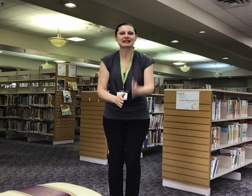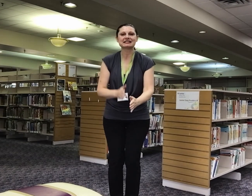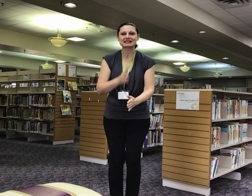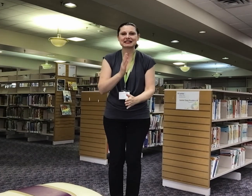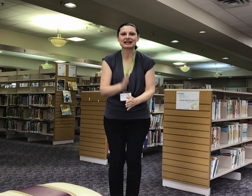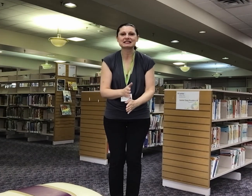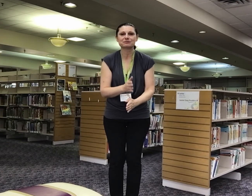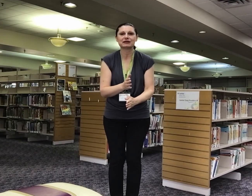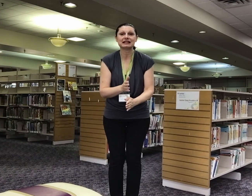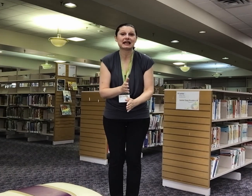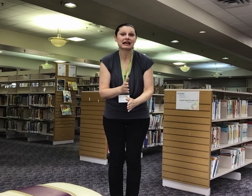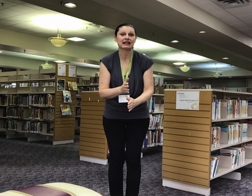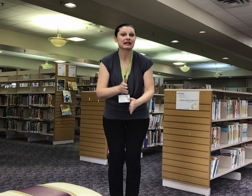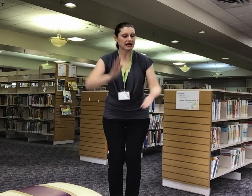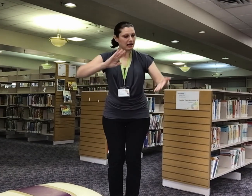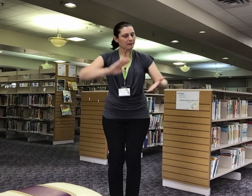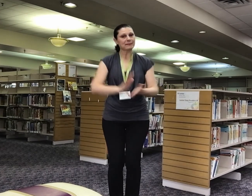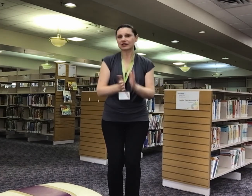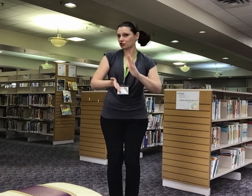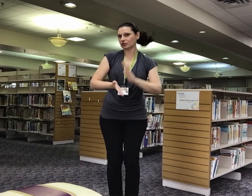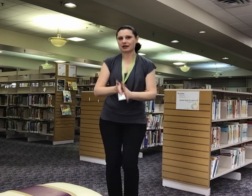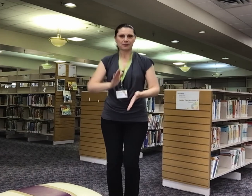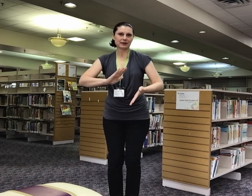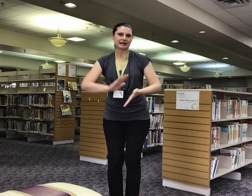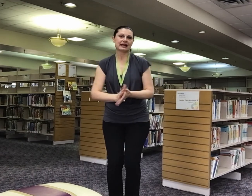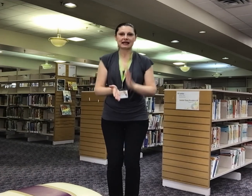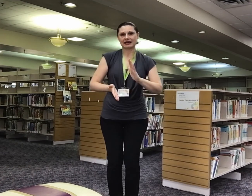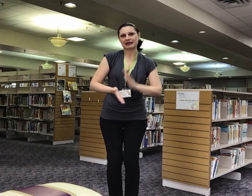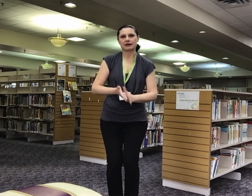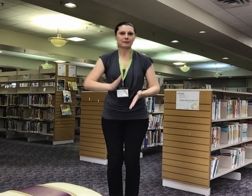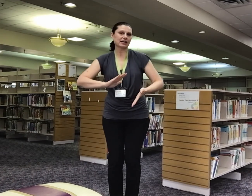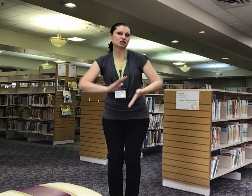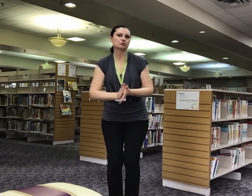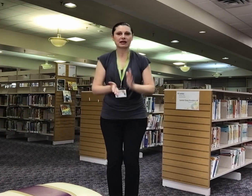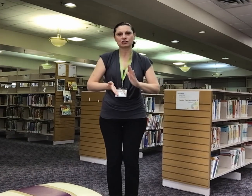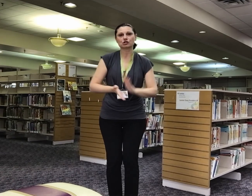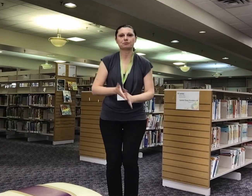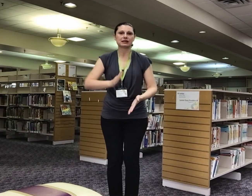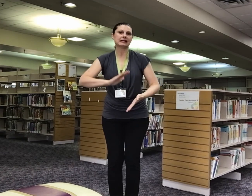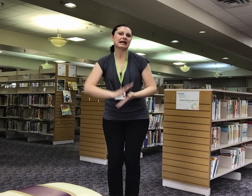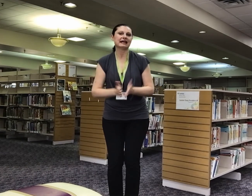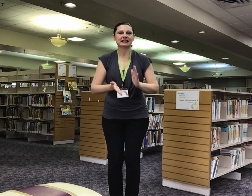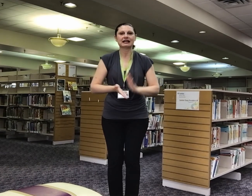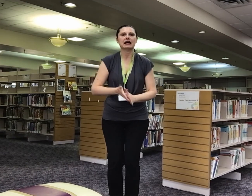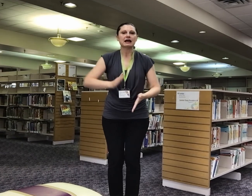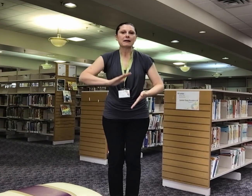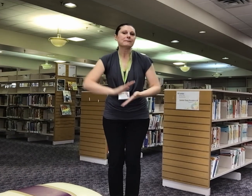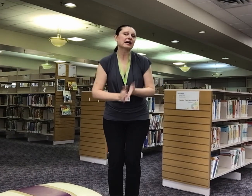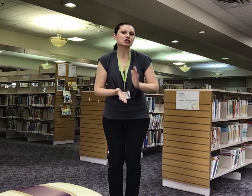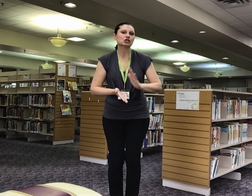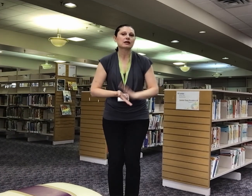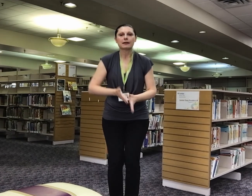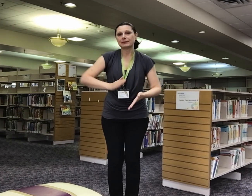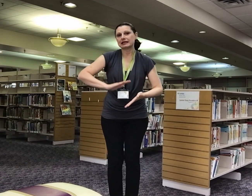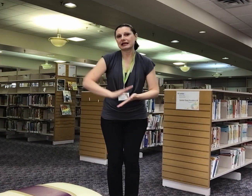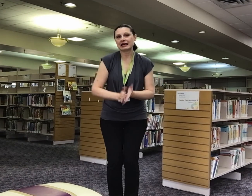slice, slice, banana, mash, banana, mash, mash, banana, mash,